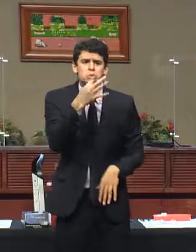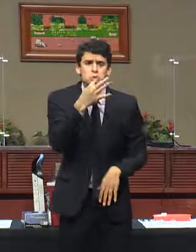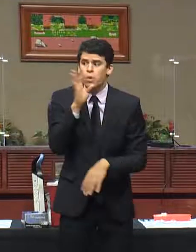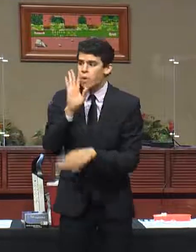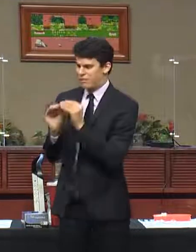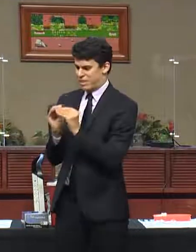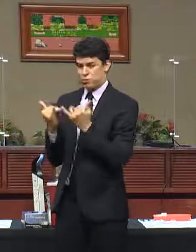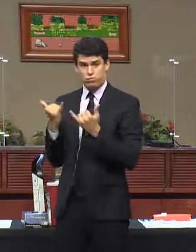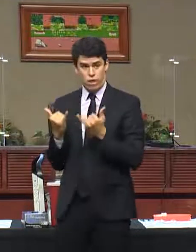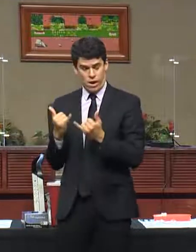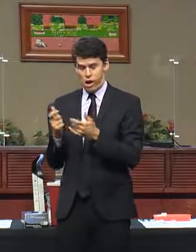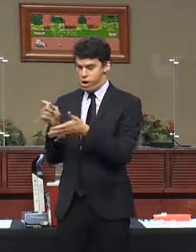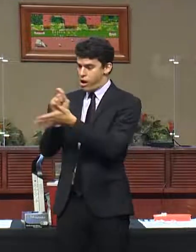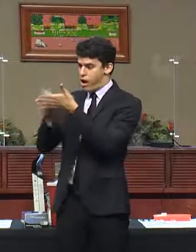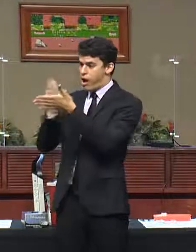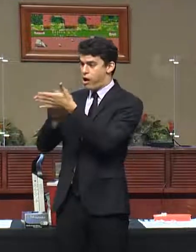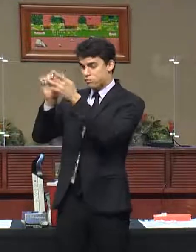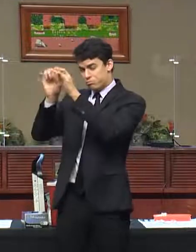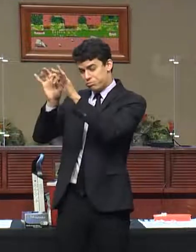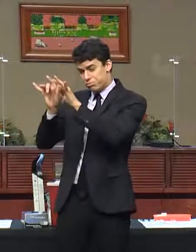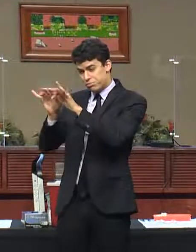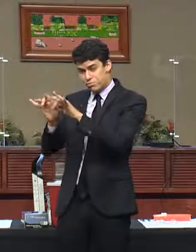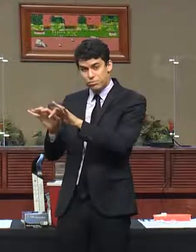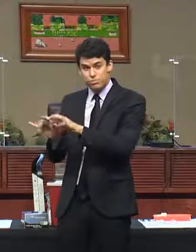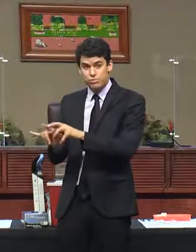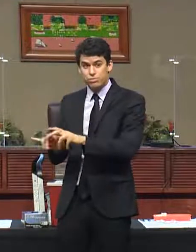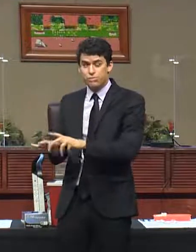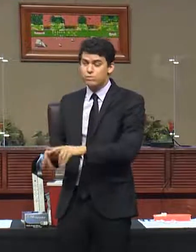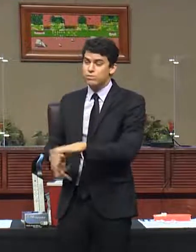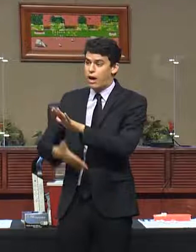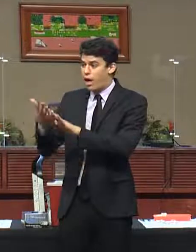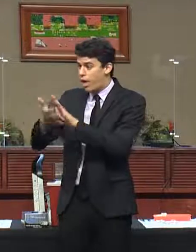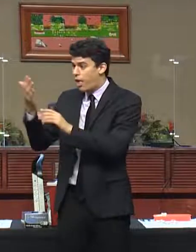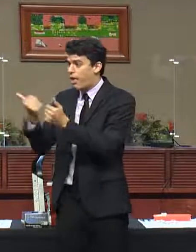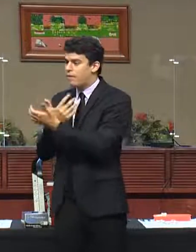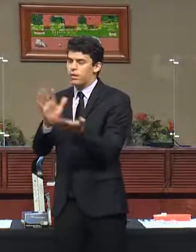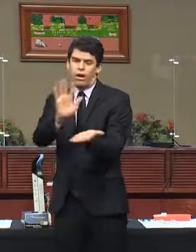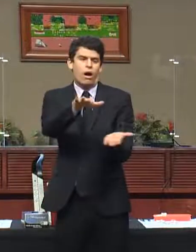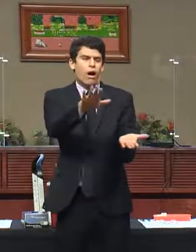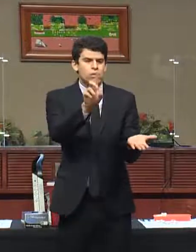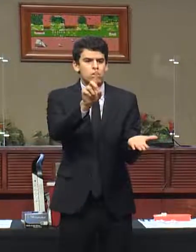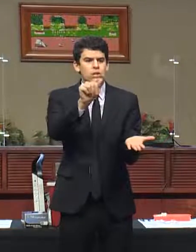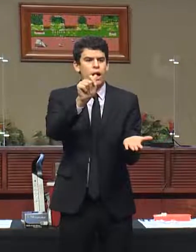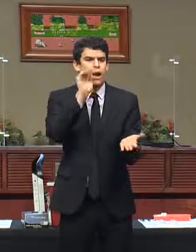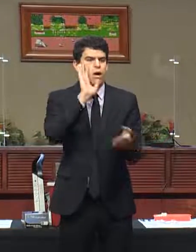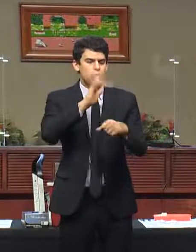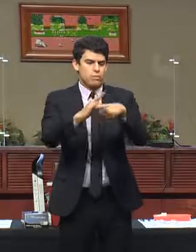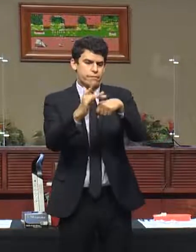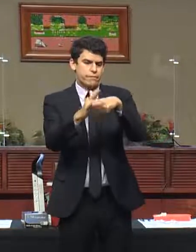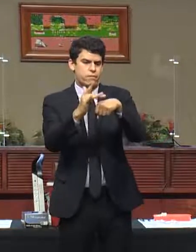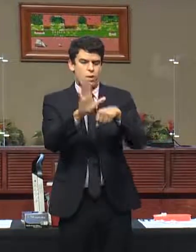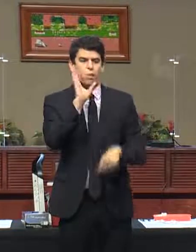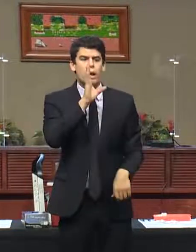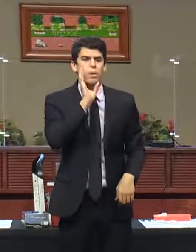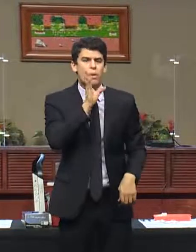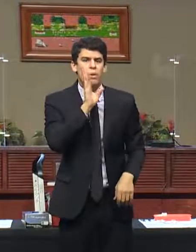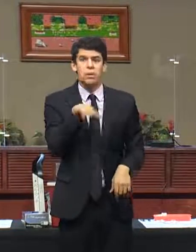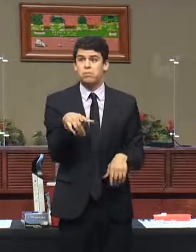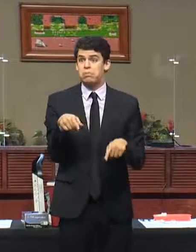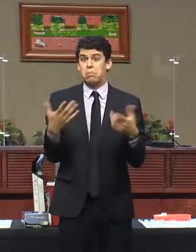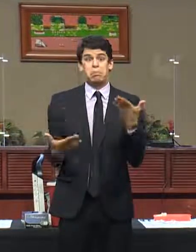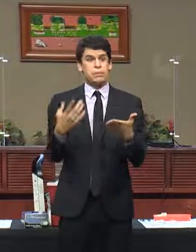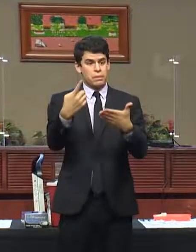are rewriting the code. They have to rerun it, clean it, but we will have that data, I hope, by the beginning of next